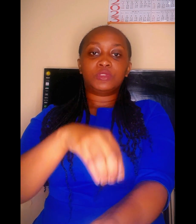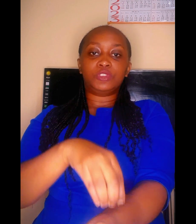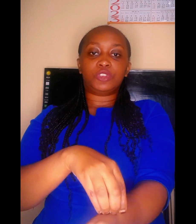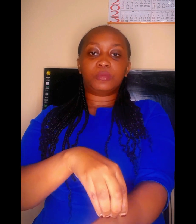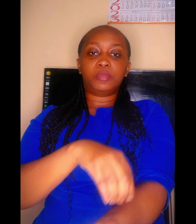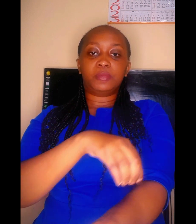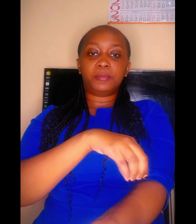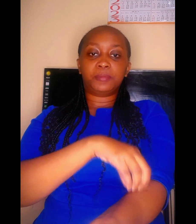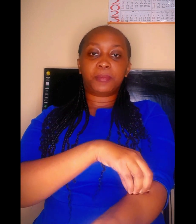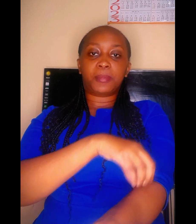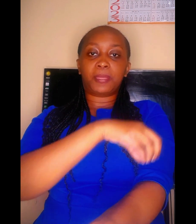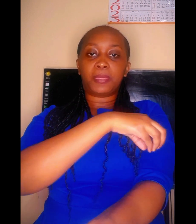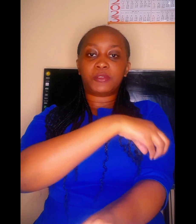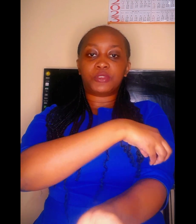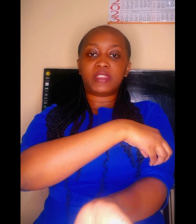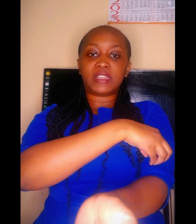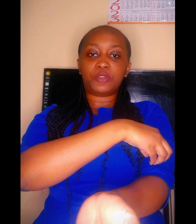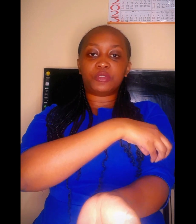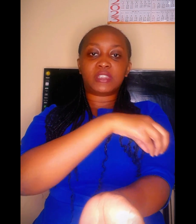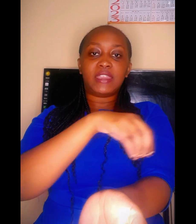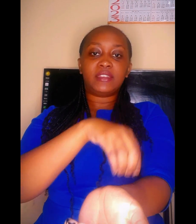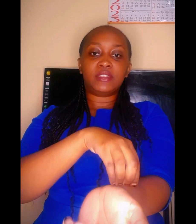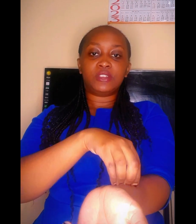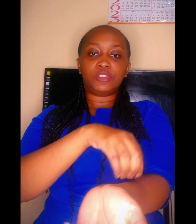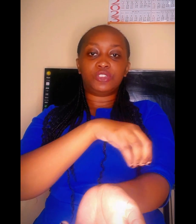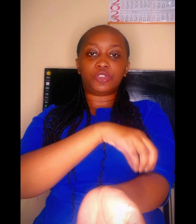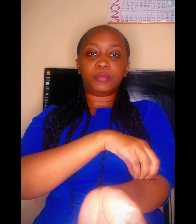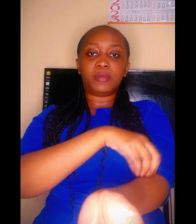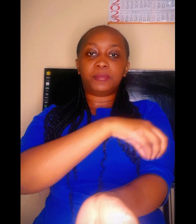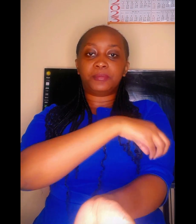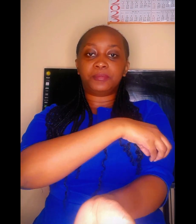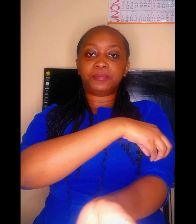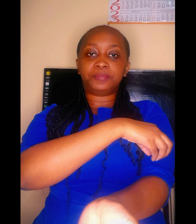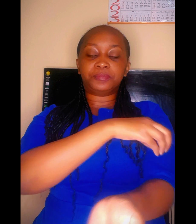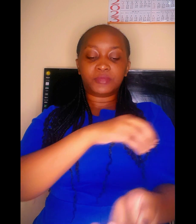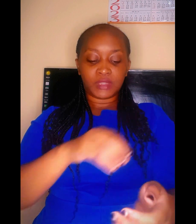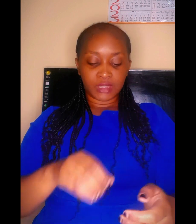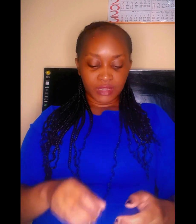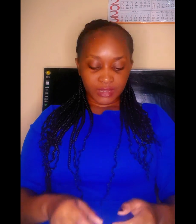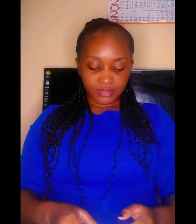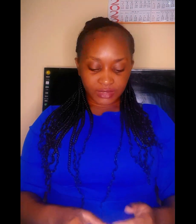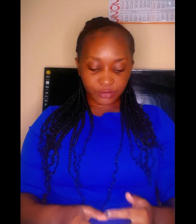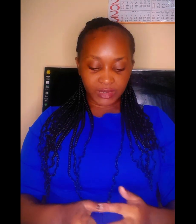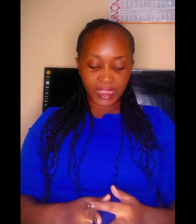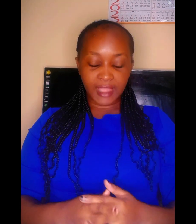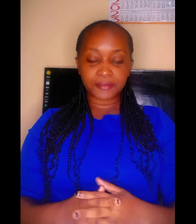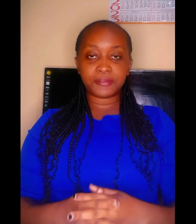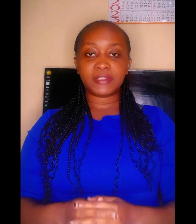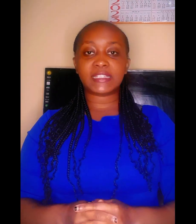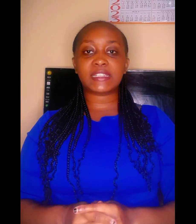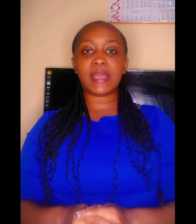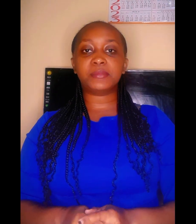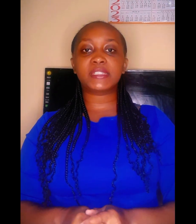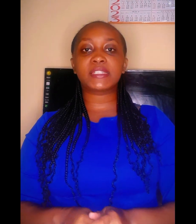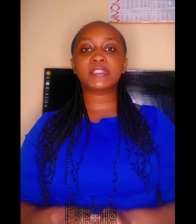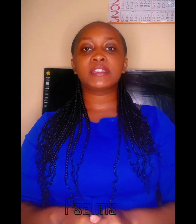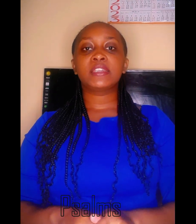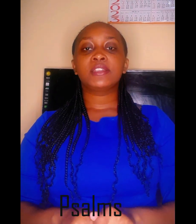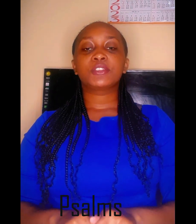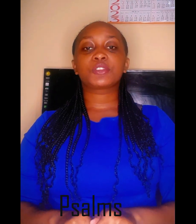Job. So that's how you say Job. Then we have Psalms. So